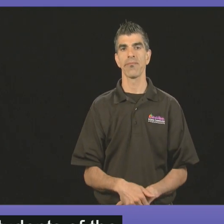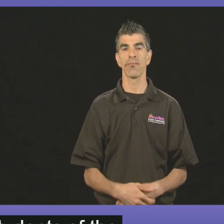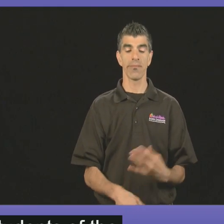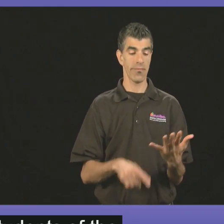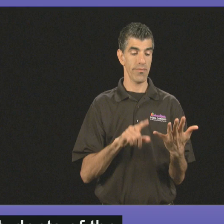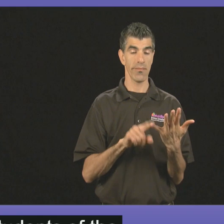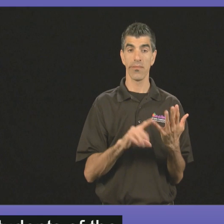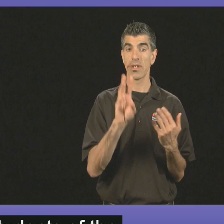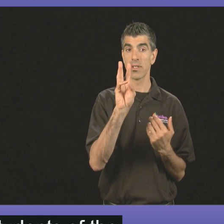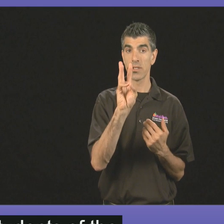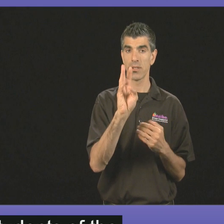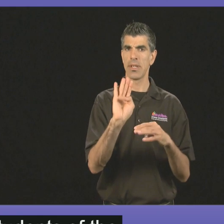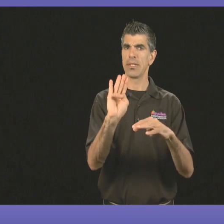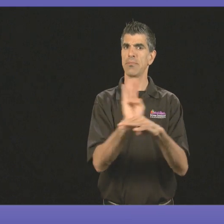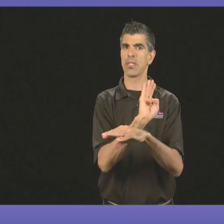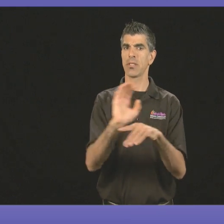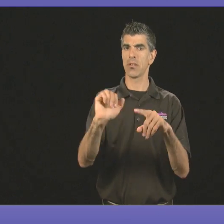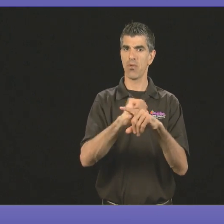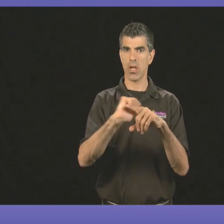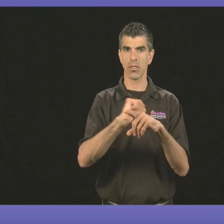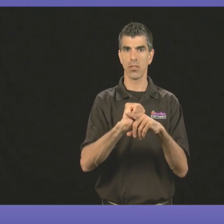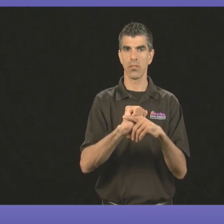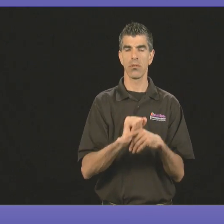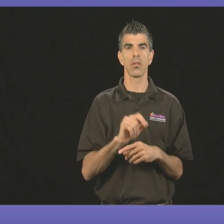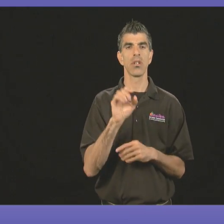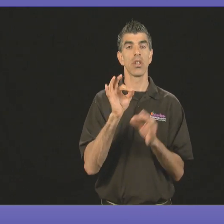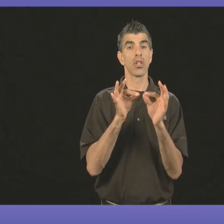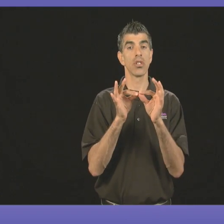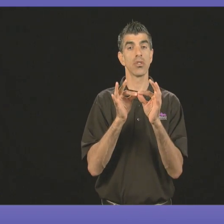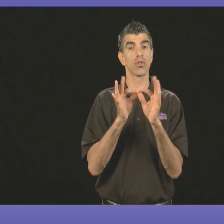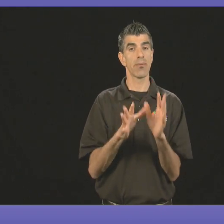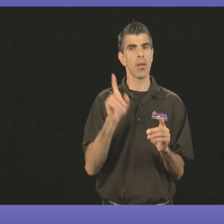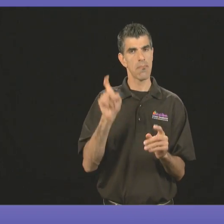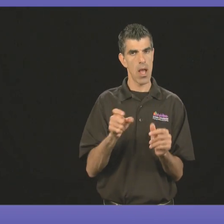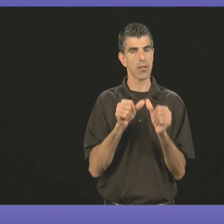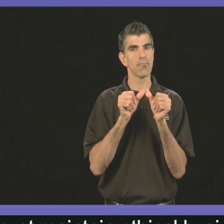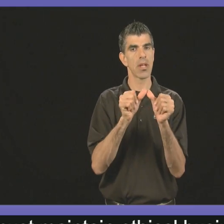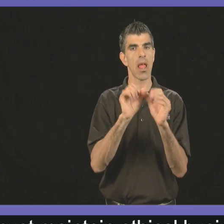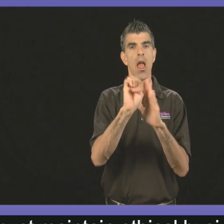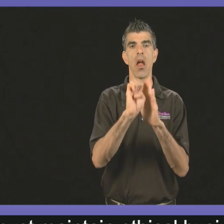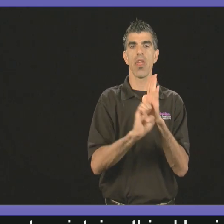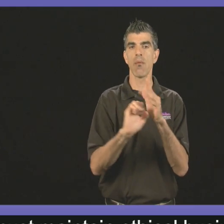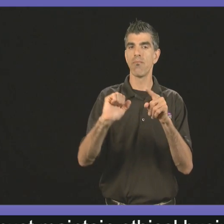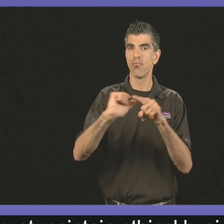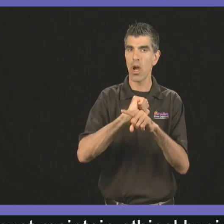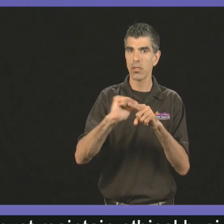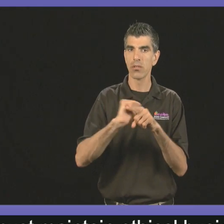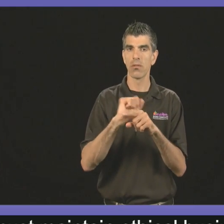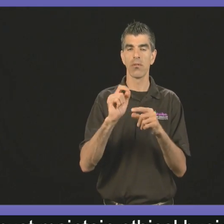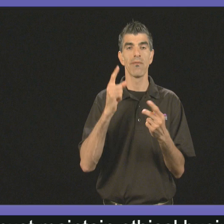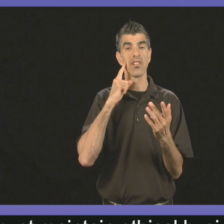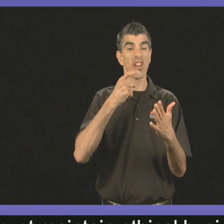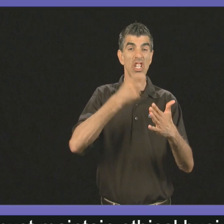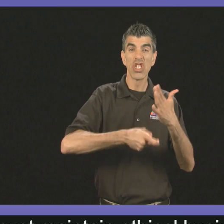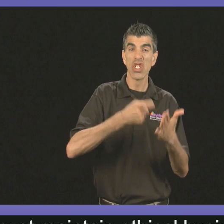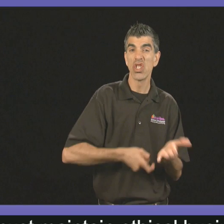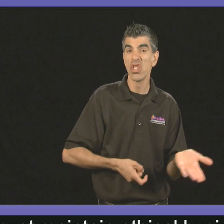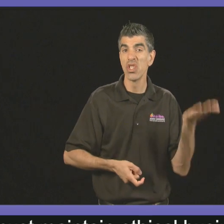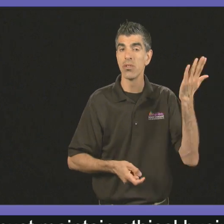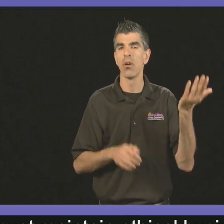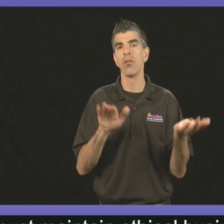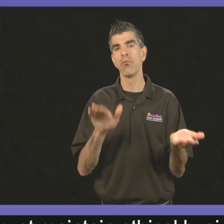profession. The sixth tenet is business practices. Interpreters must maintain ethical